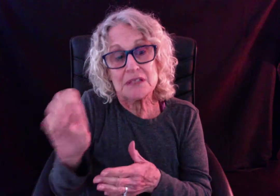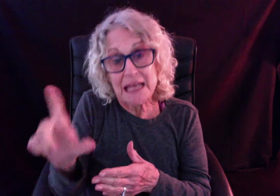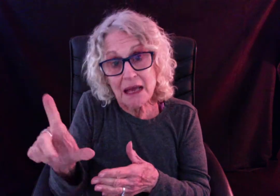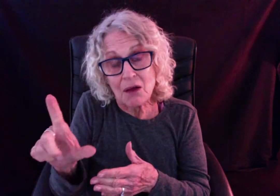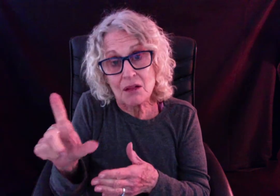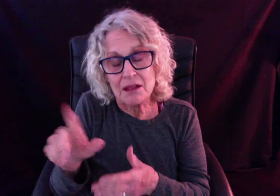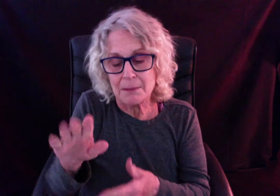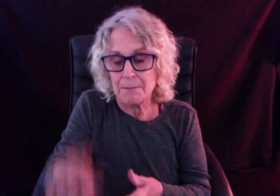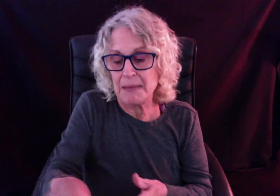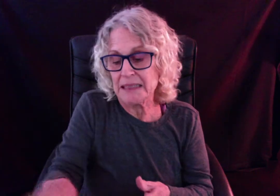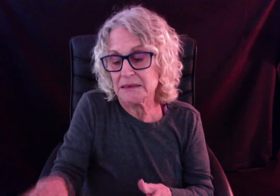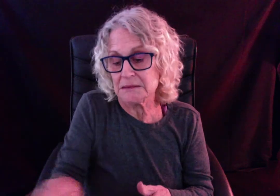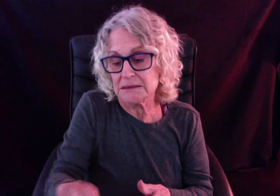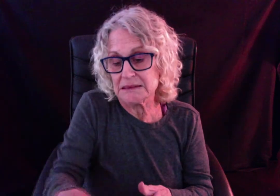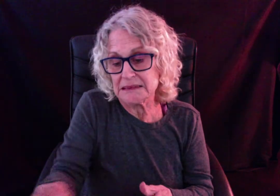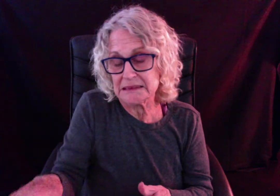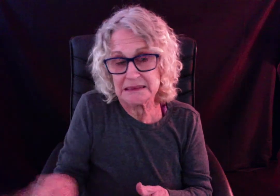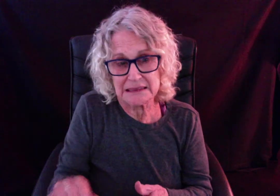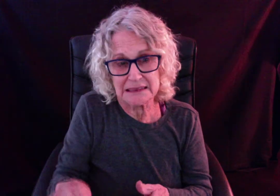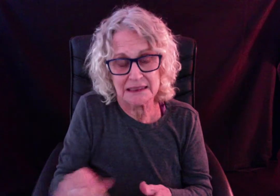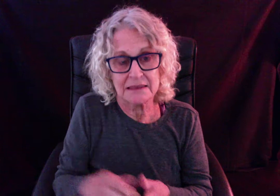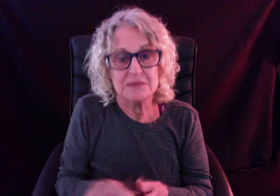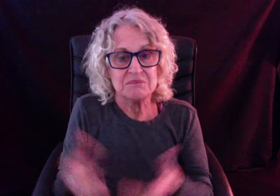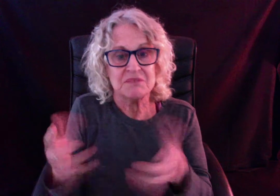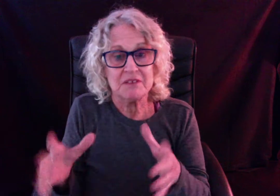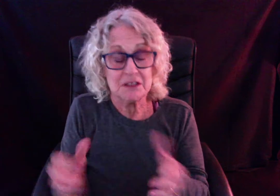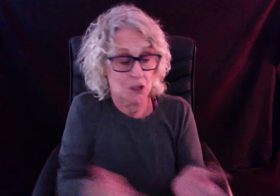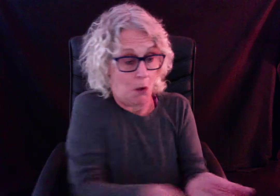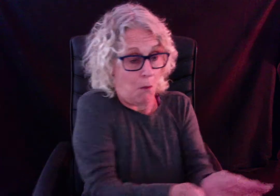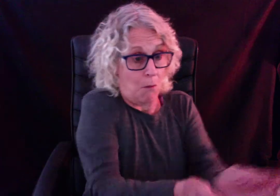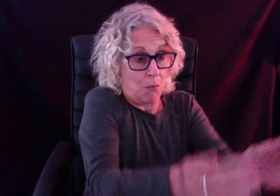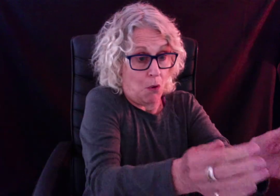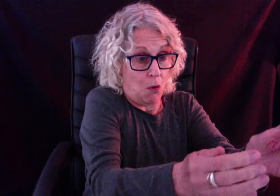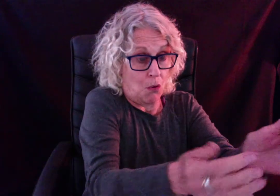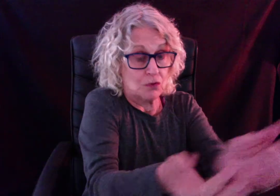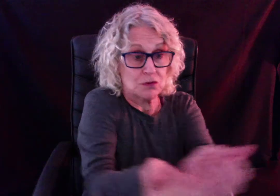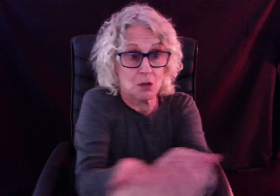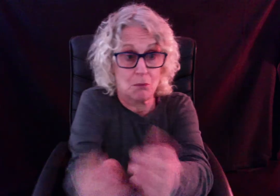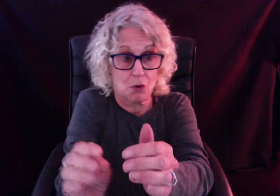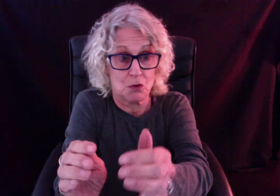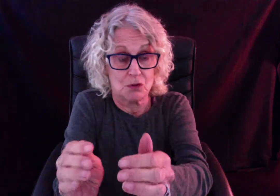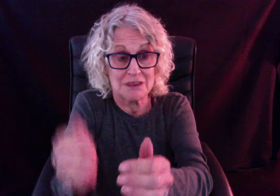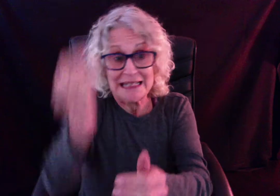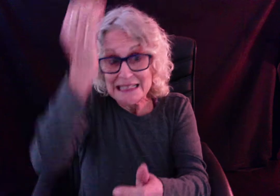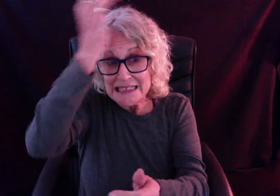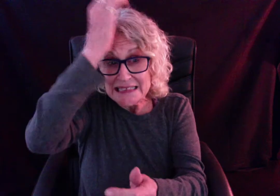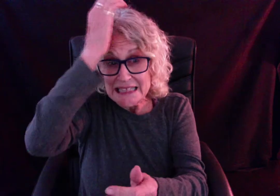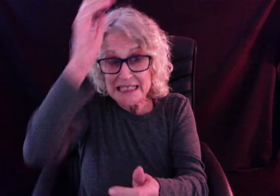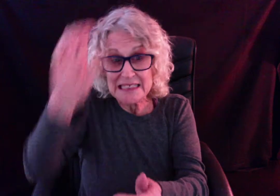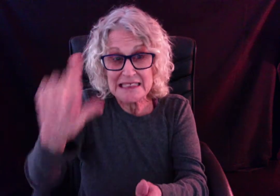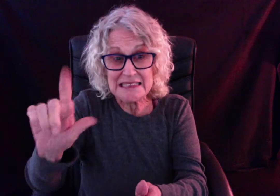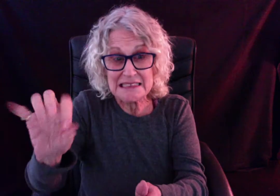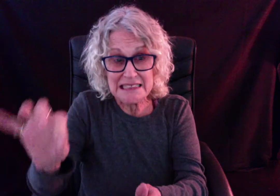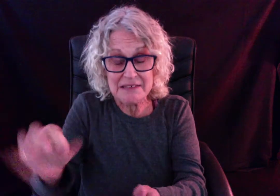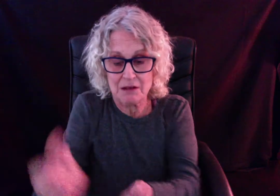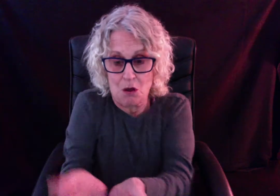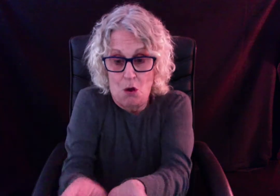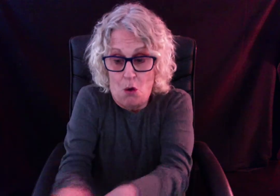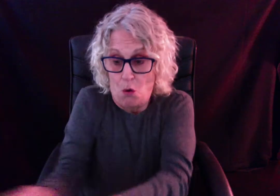patted the lettuce. And then I took the bowls and I put the lettuce leaf, a big lettuce leaf in one bowl and a big lettuce leaf in